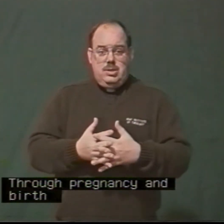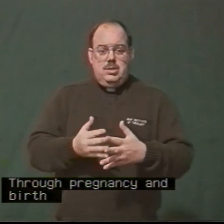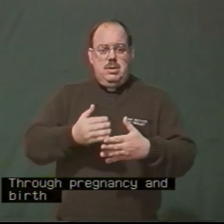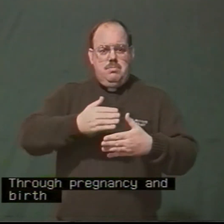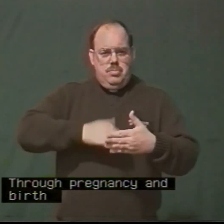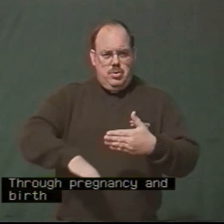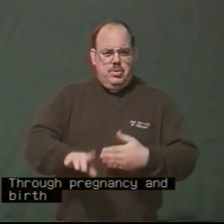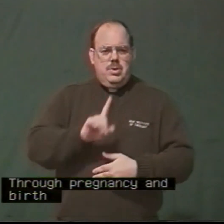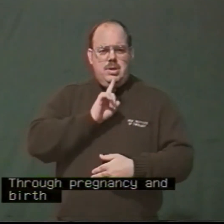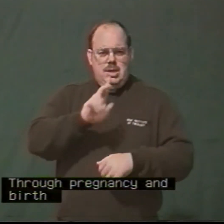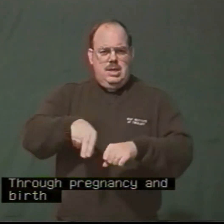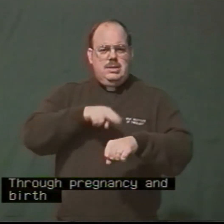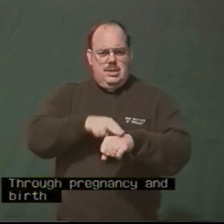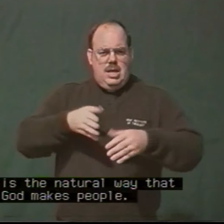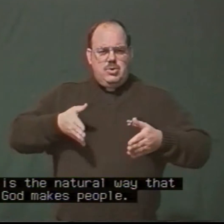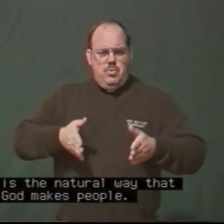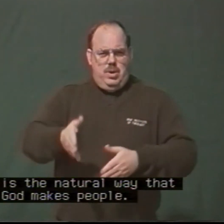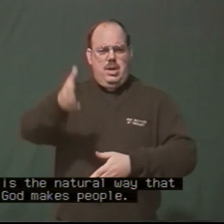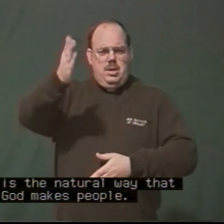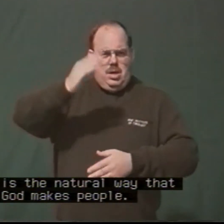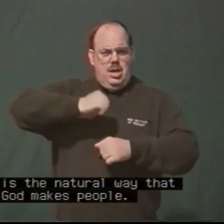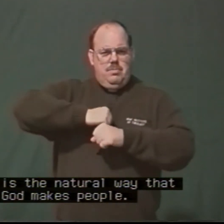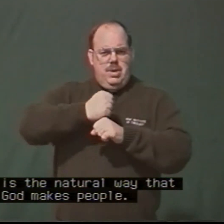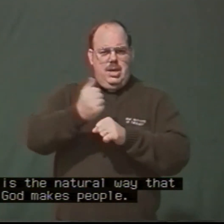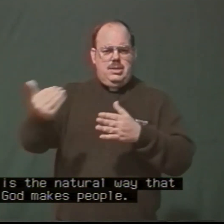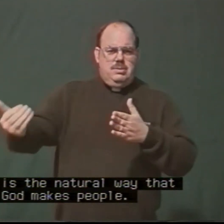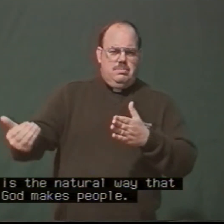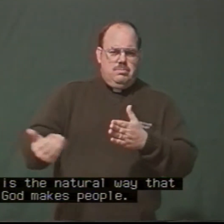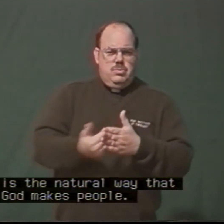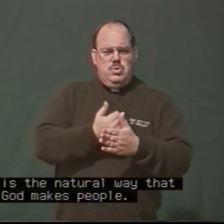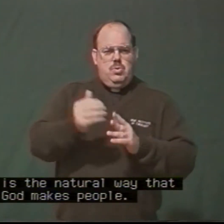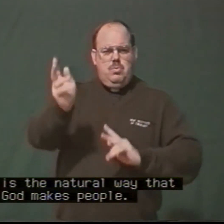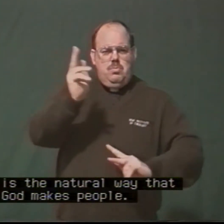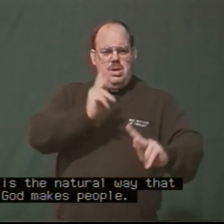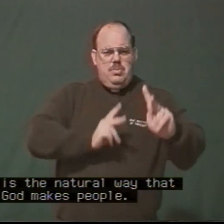through pregnancy and birth. It is the natural way that God makes people.